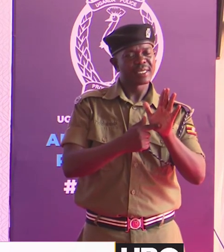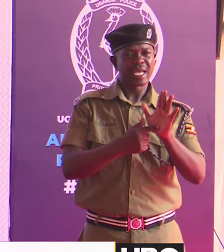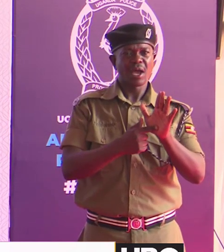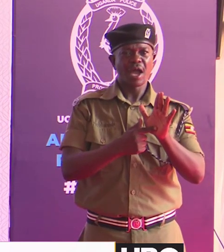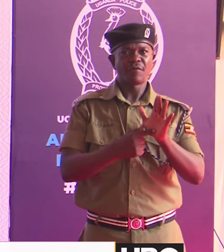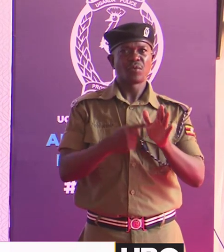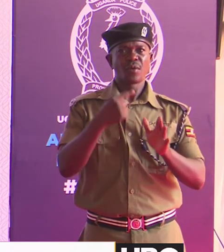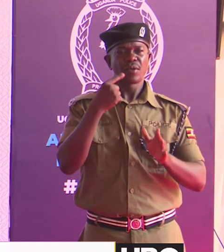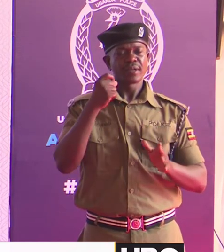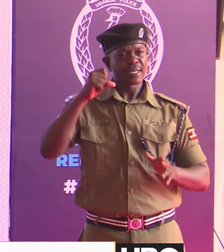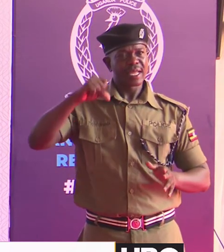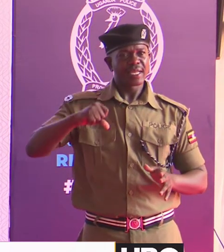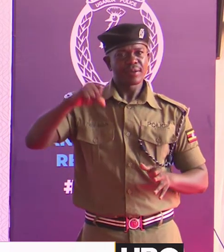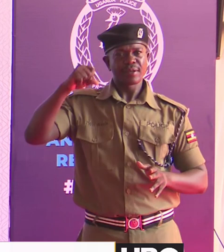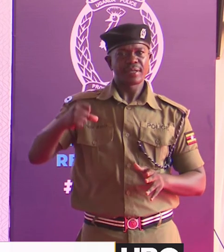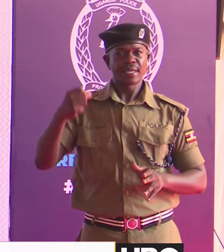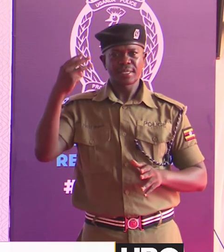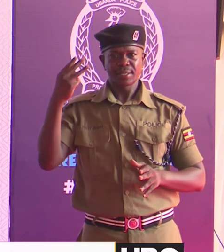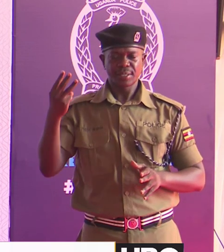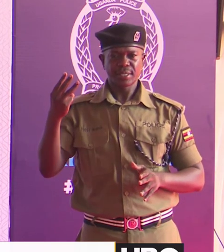violations by the police,